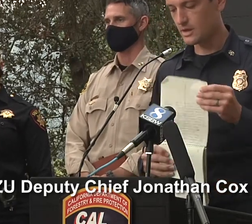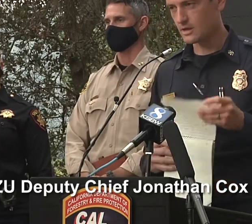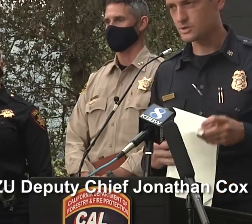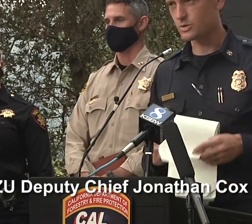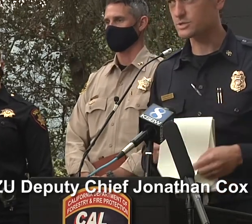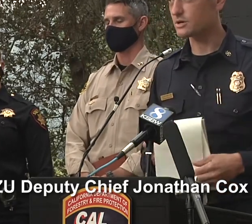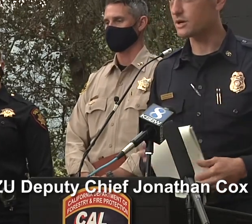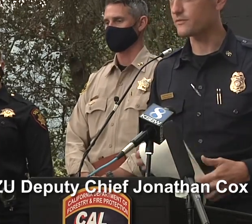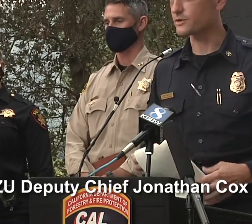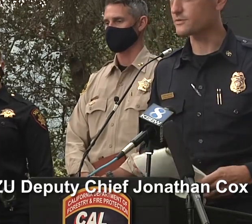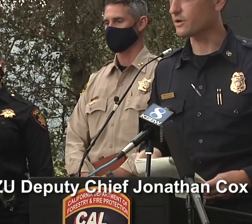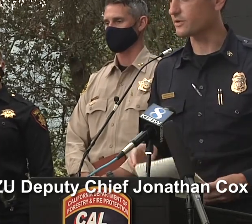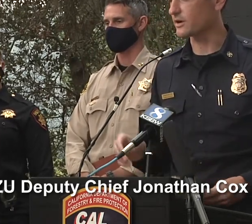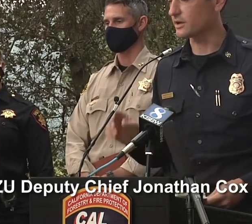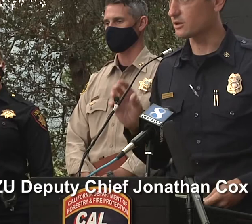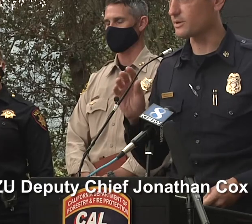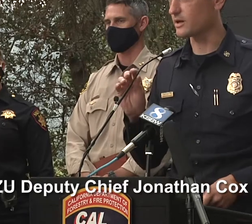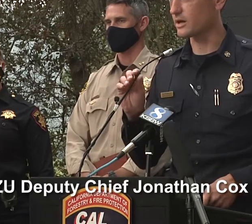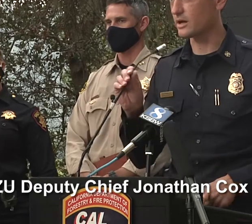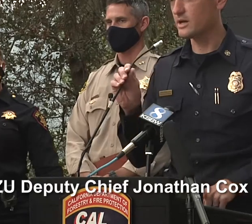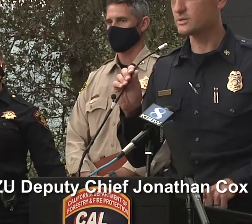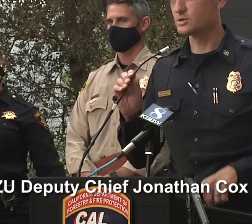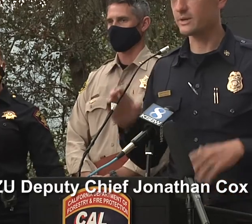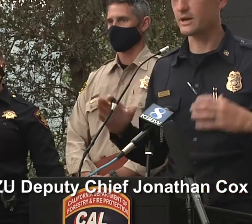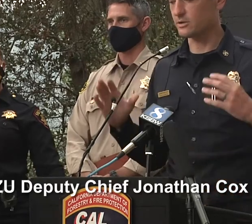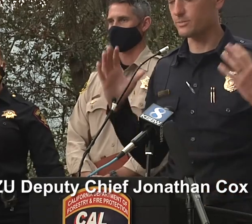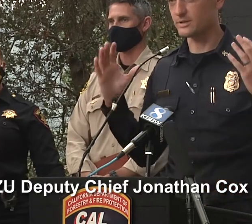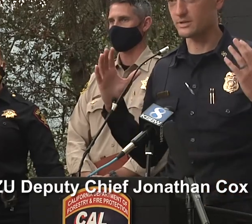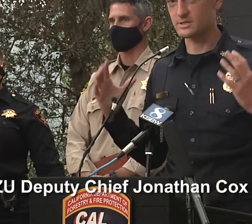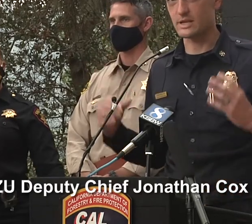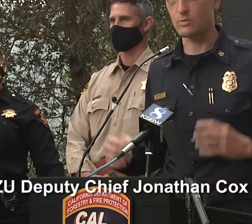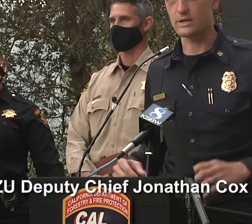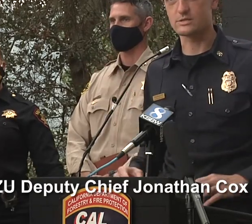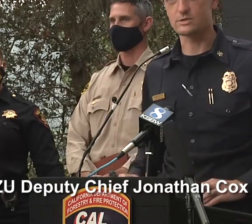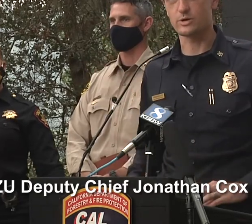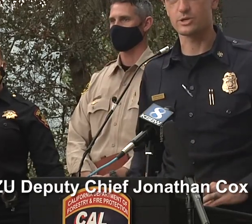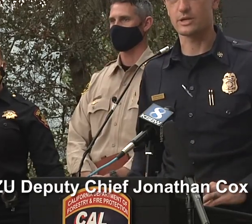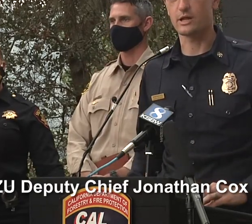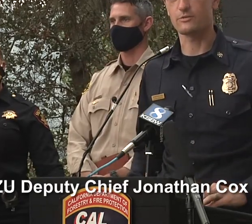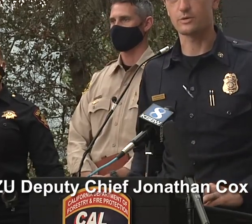This has 45 minutes. Oh, from the